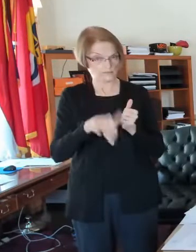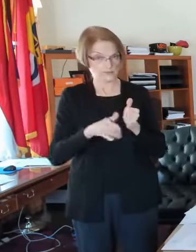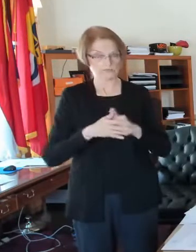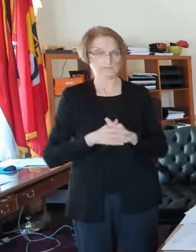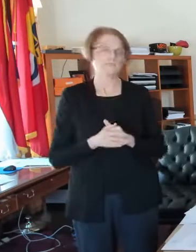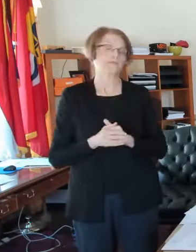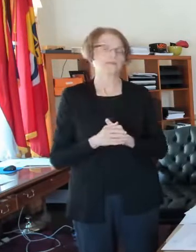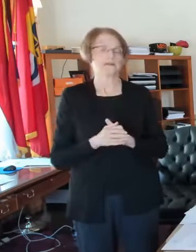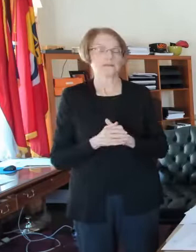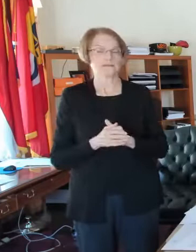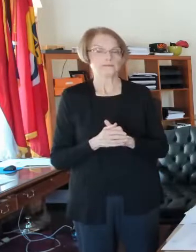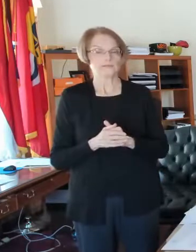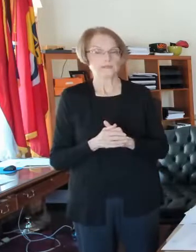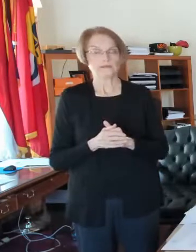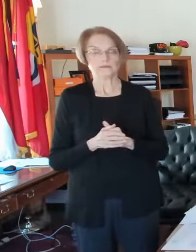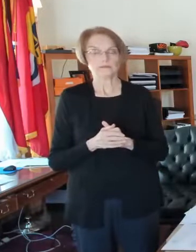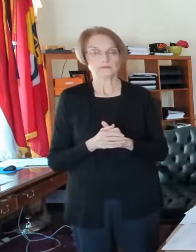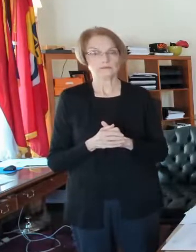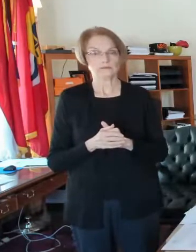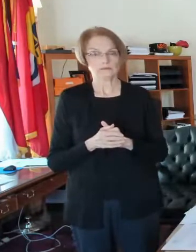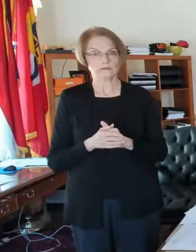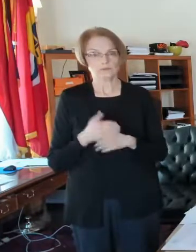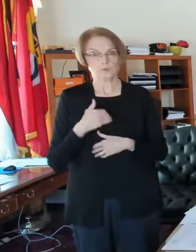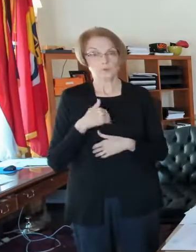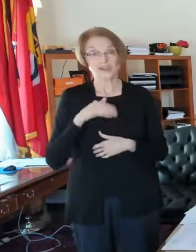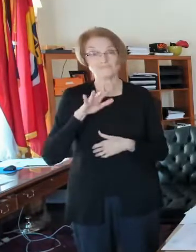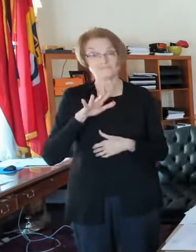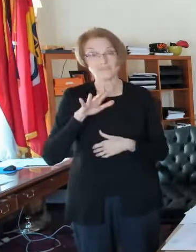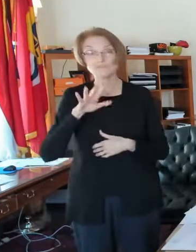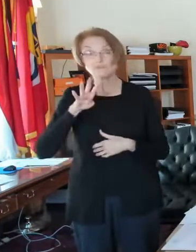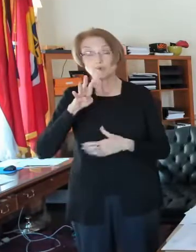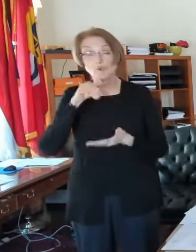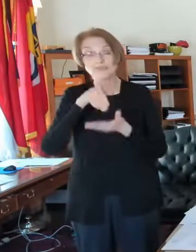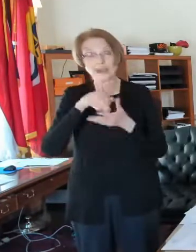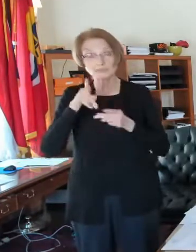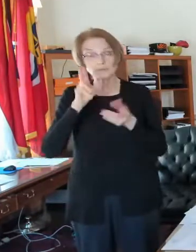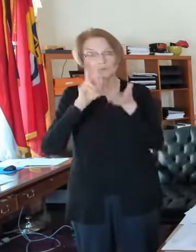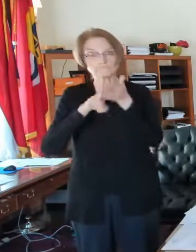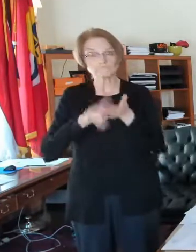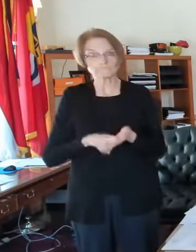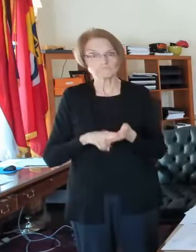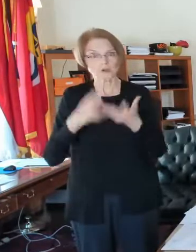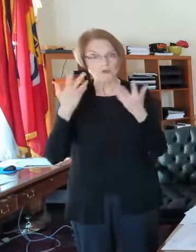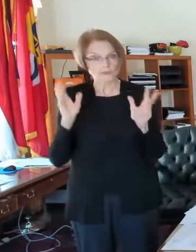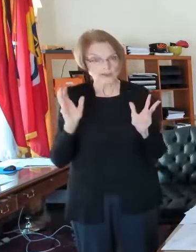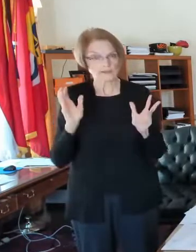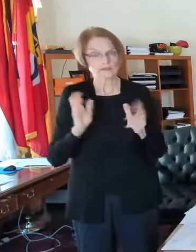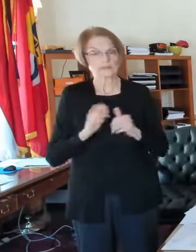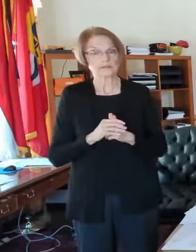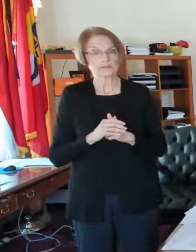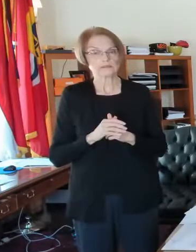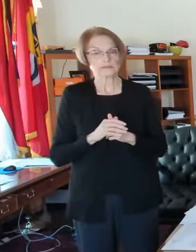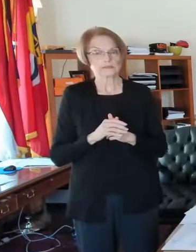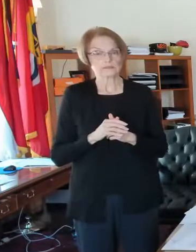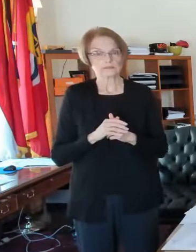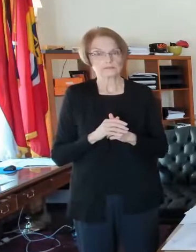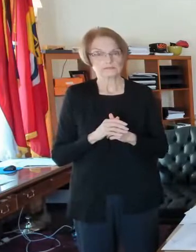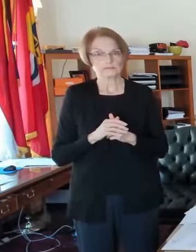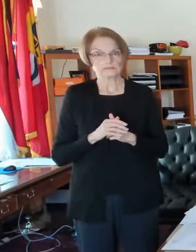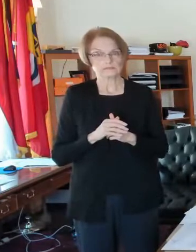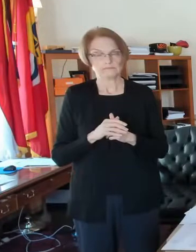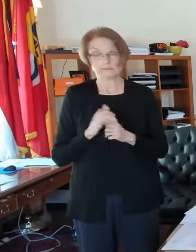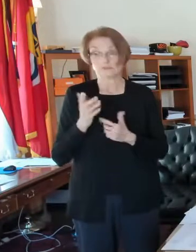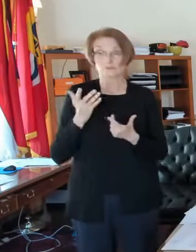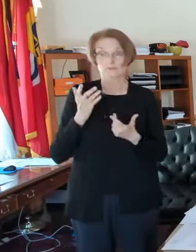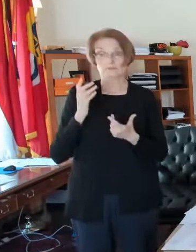And we've got 54,000 people on our registration list, of which, and that number's a few days old,